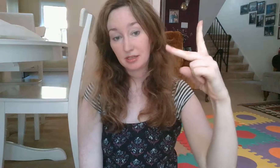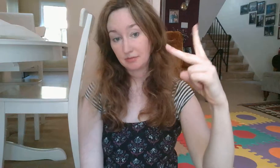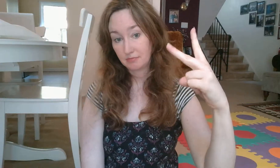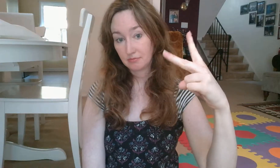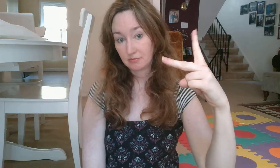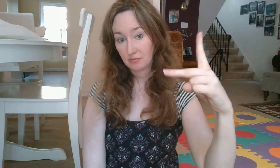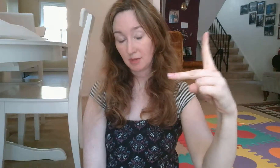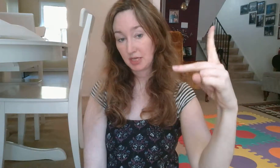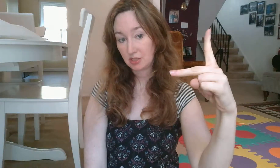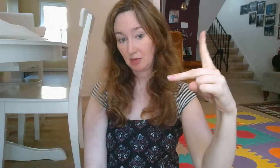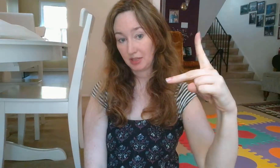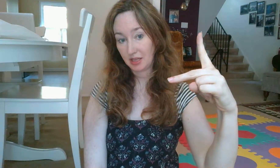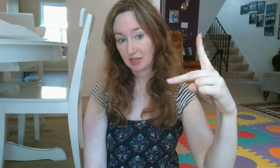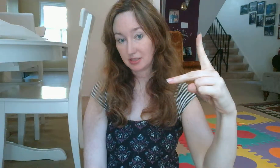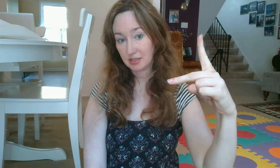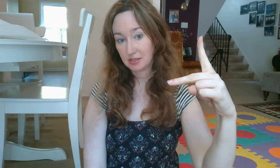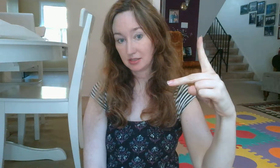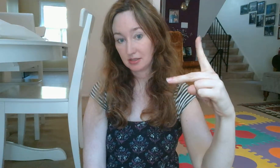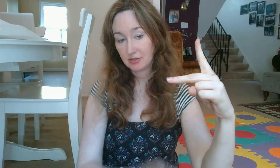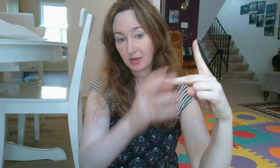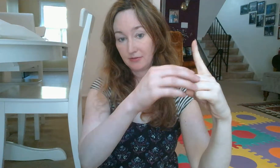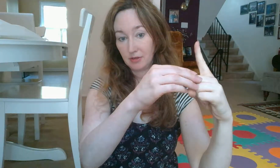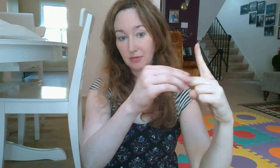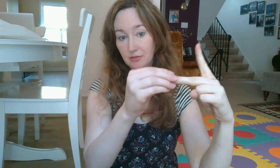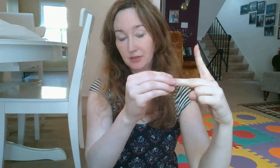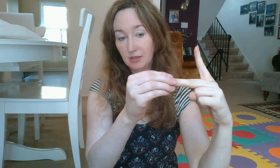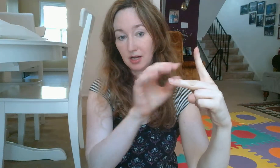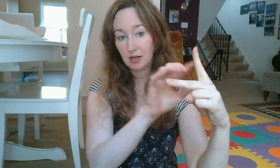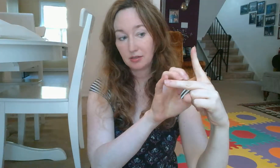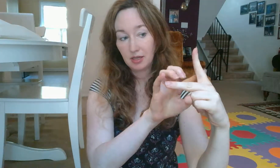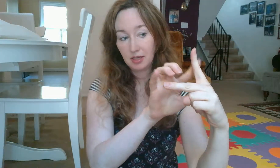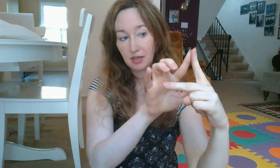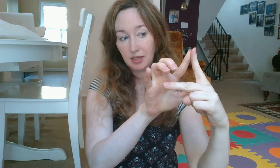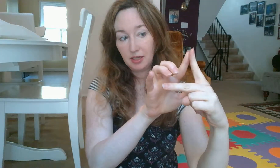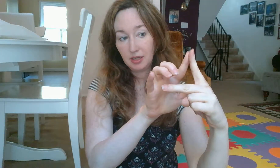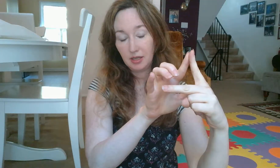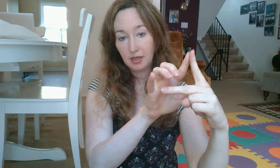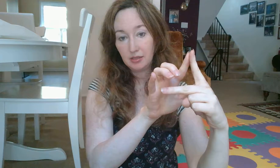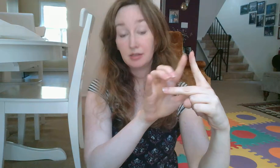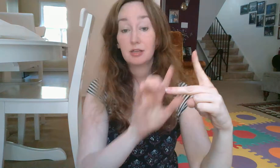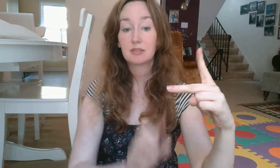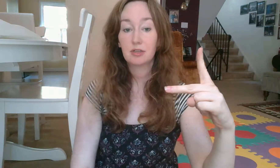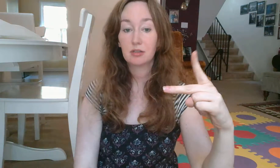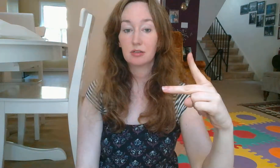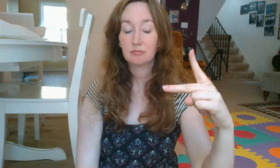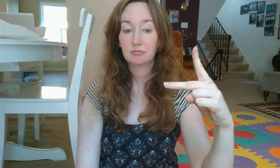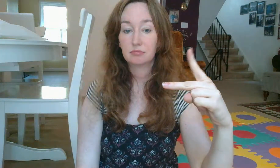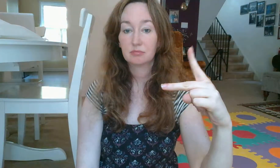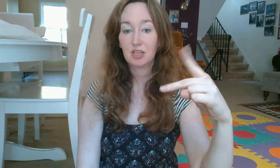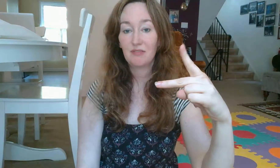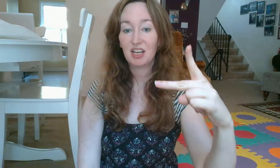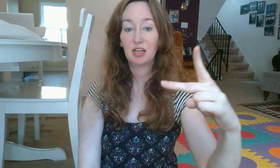and make a shape like that. So have your middle finger out and your index finger just kind of at an angle,